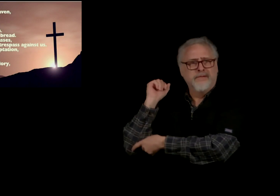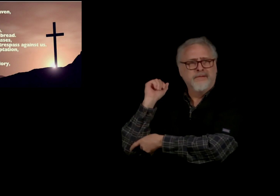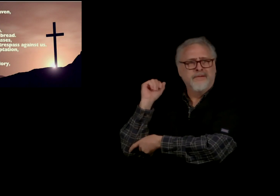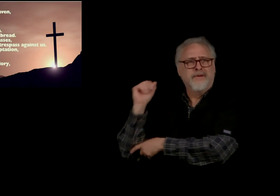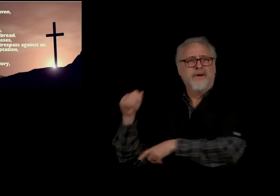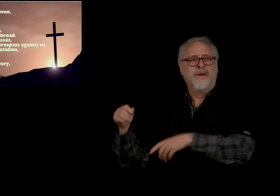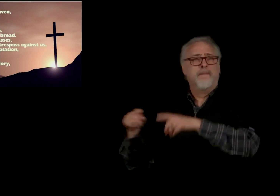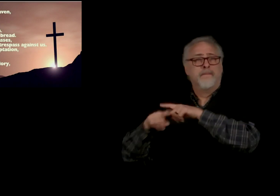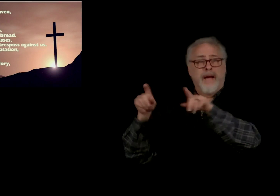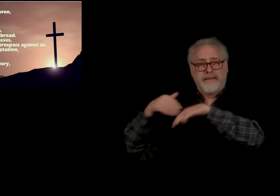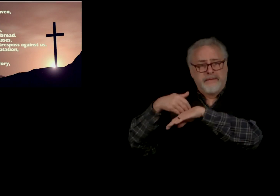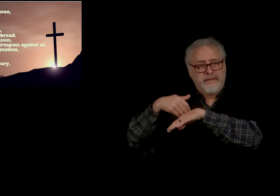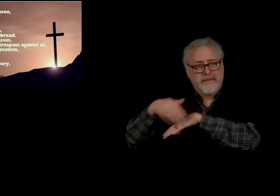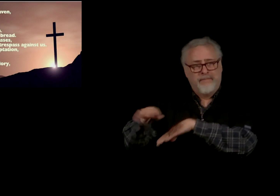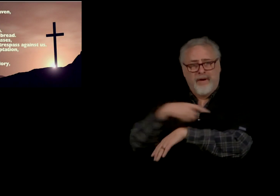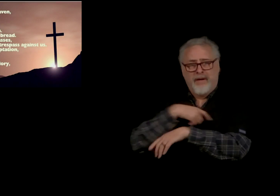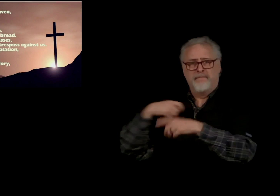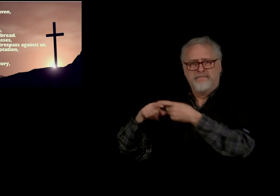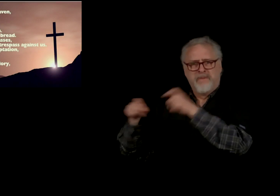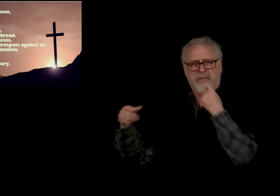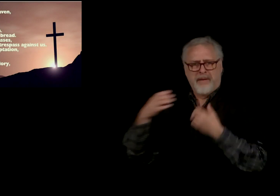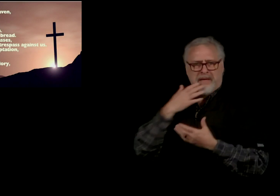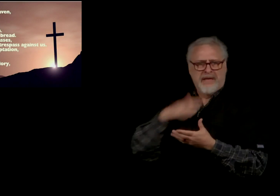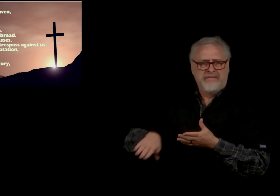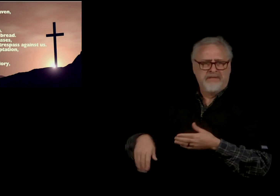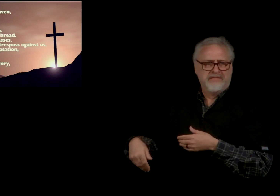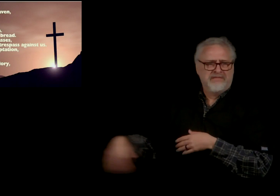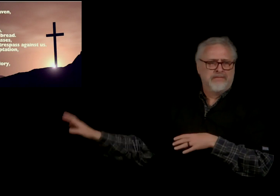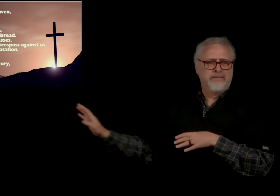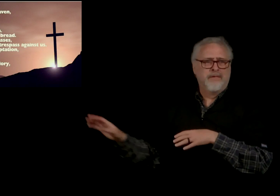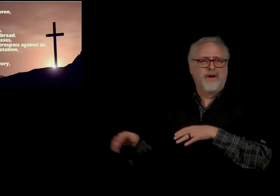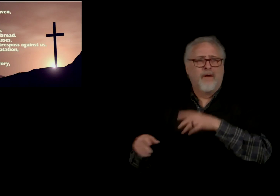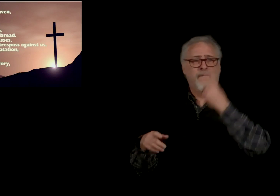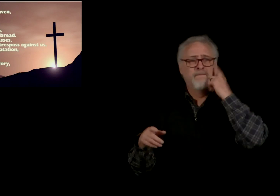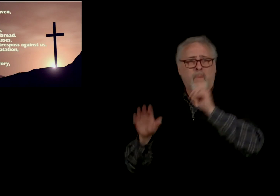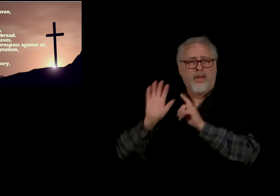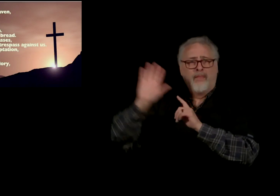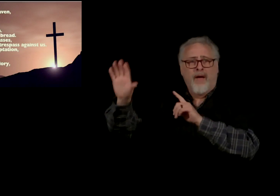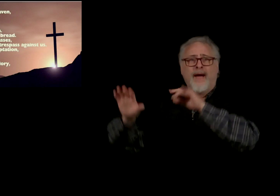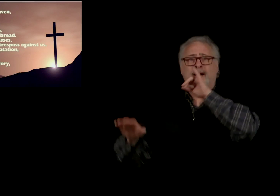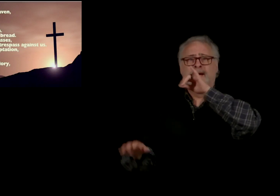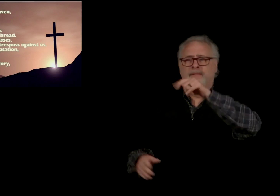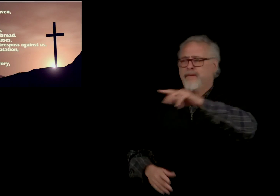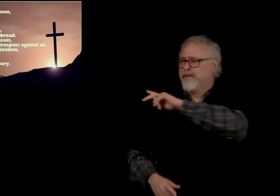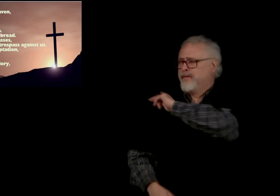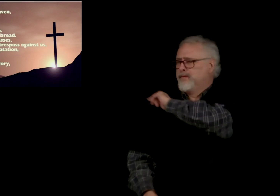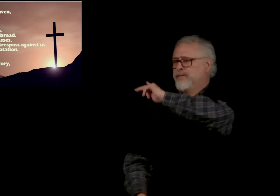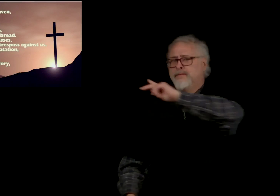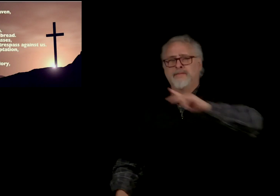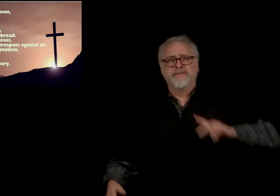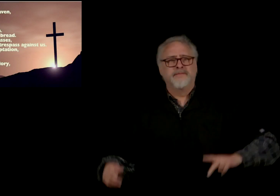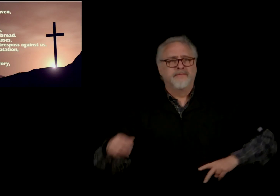temptation, but deliver us from evil, for thine is the kingdom